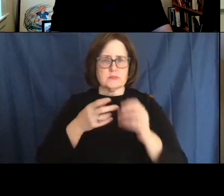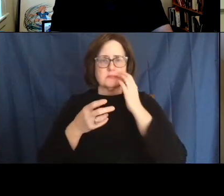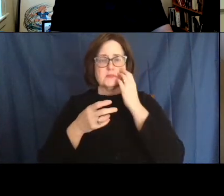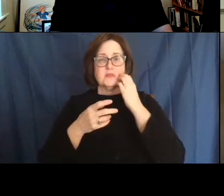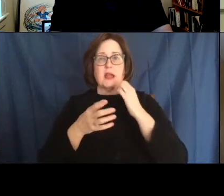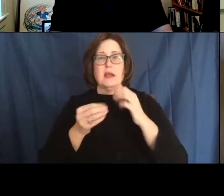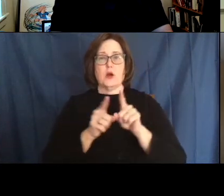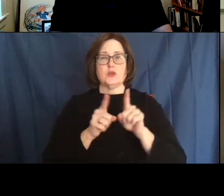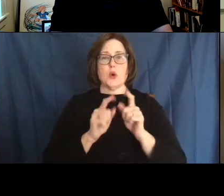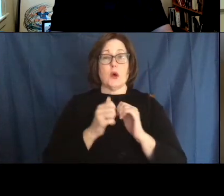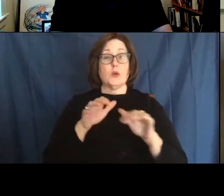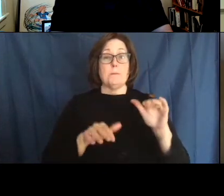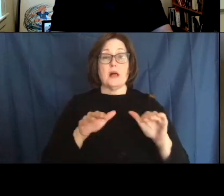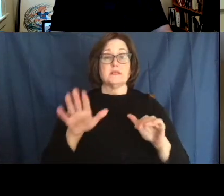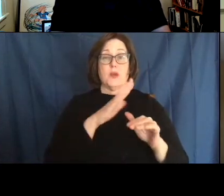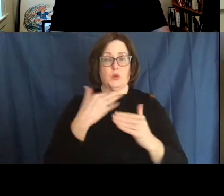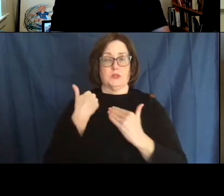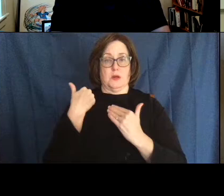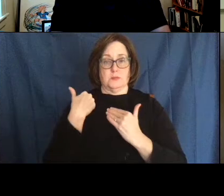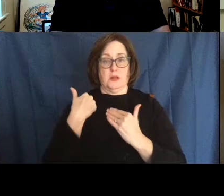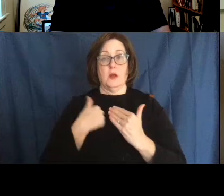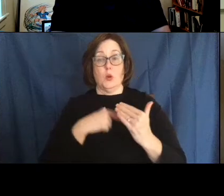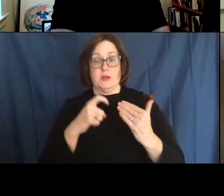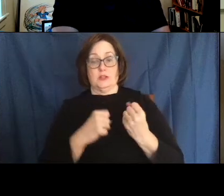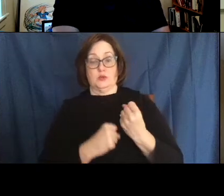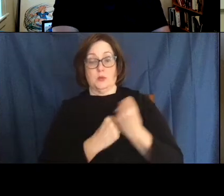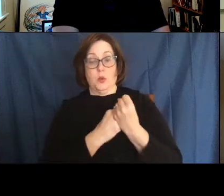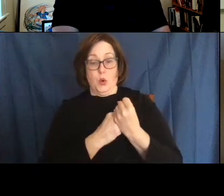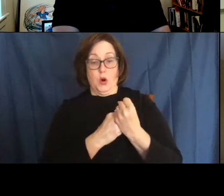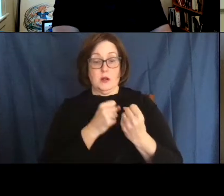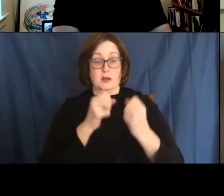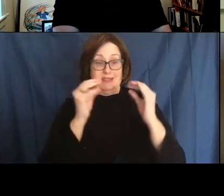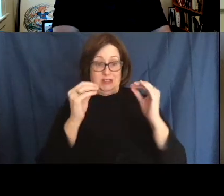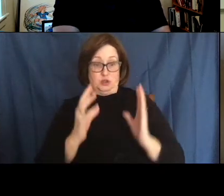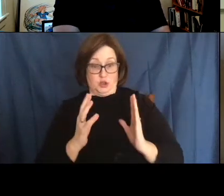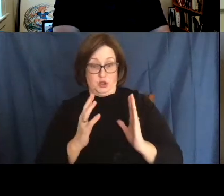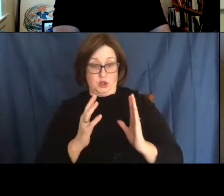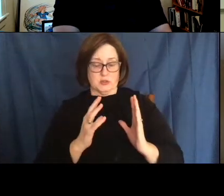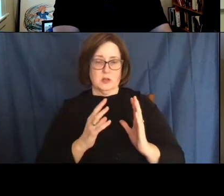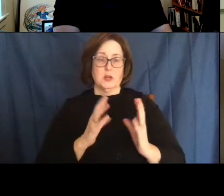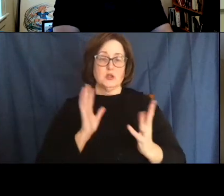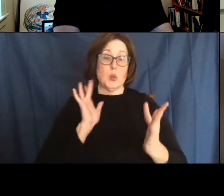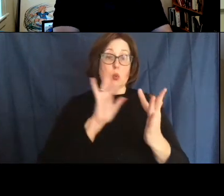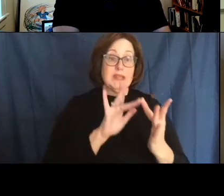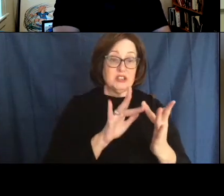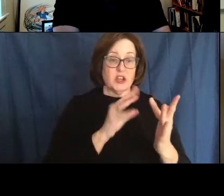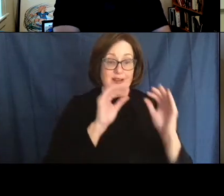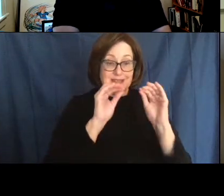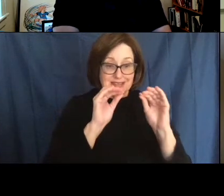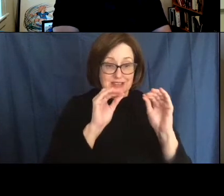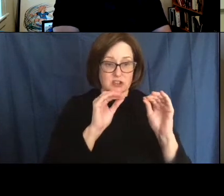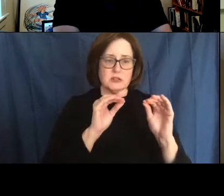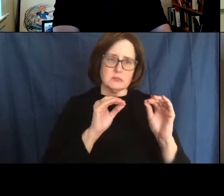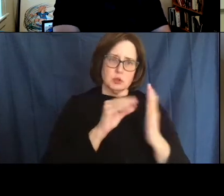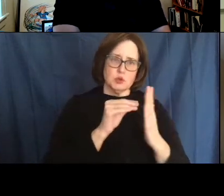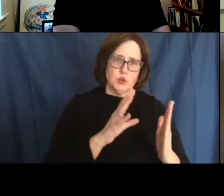support teachers in effectively reaching and teaching children with disabilities. I hope today's presentations will inspire creativity